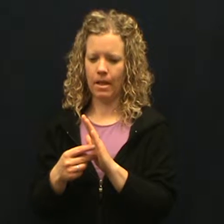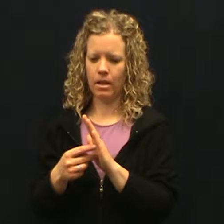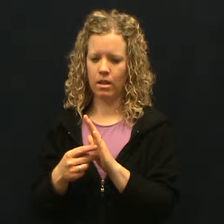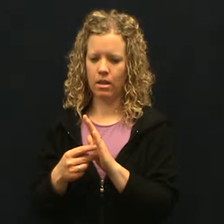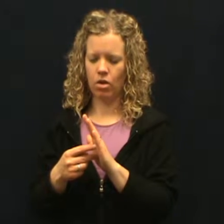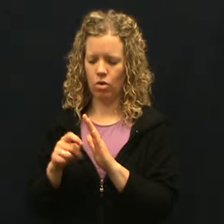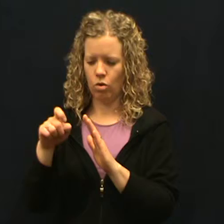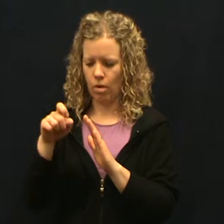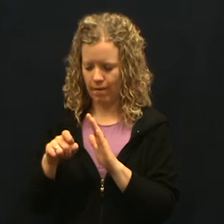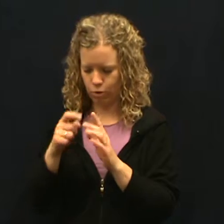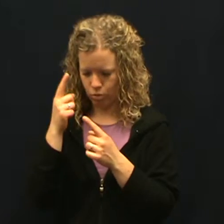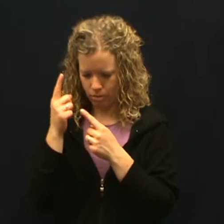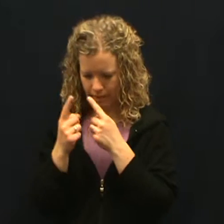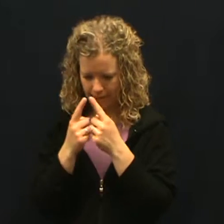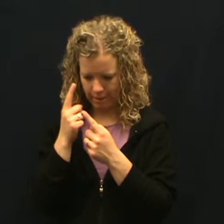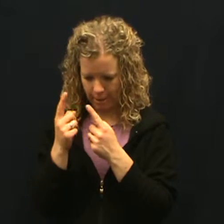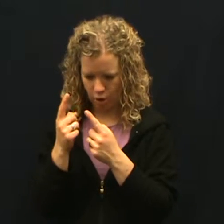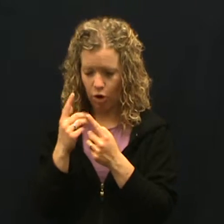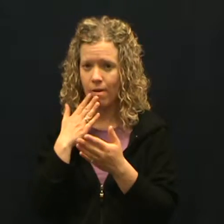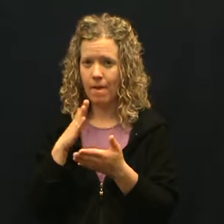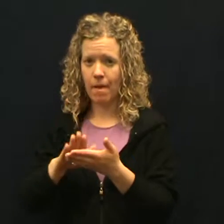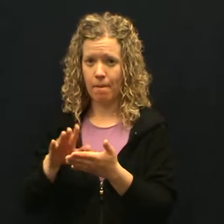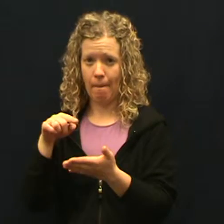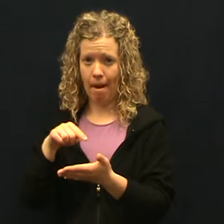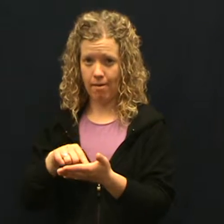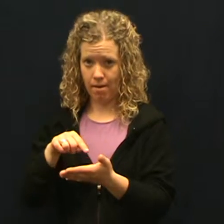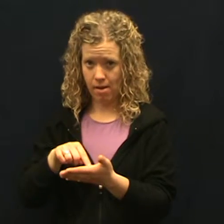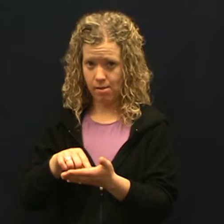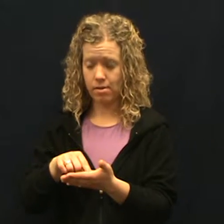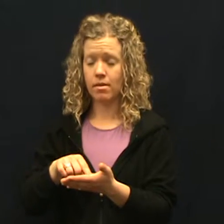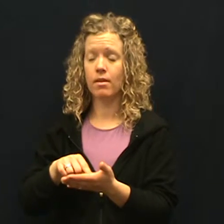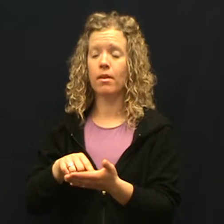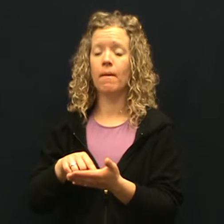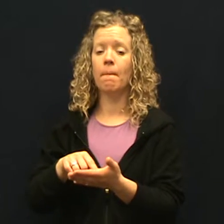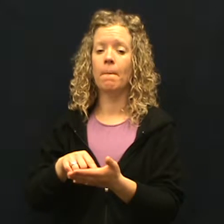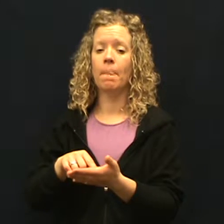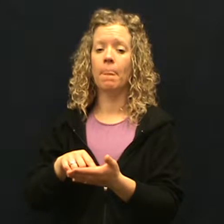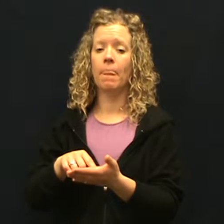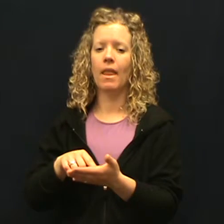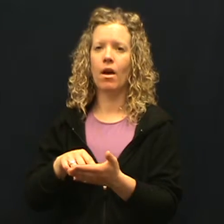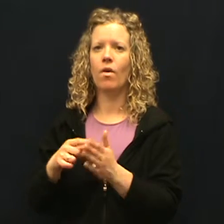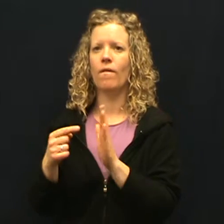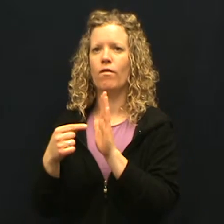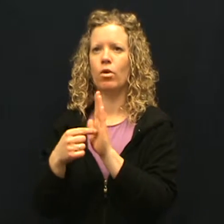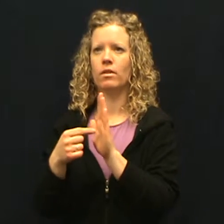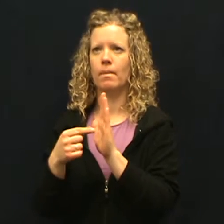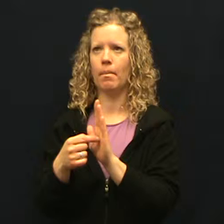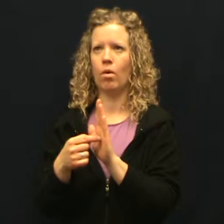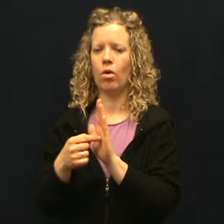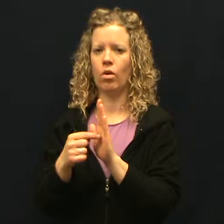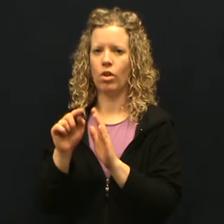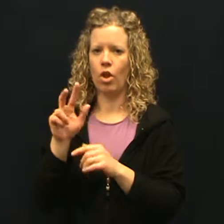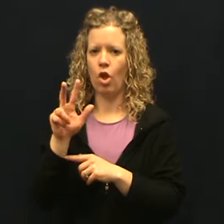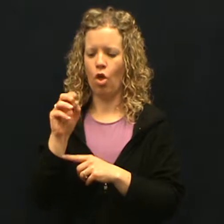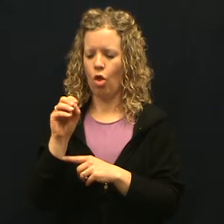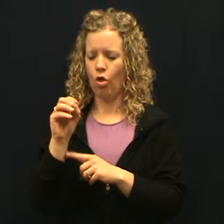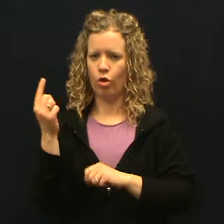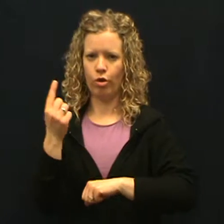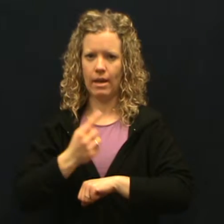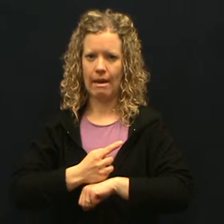allowance is, what your bad debts are, and we're going to look at, like, for example, those that are 30 days old, 60 days old, 90 days